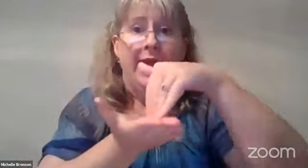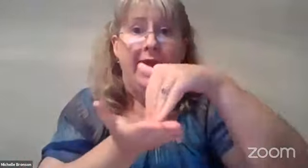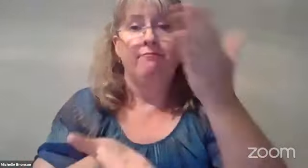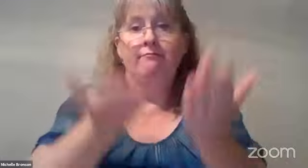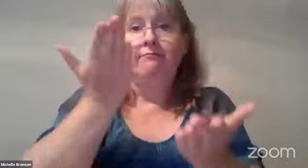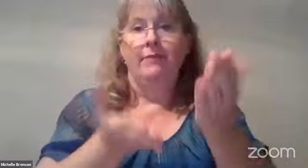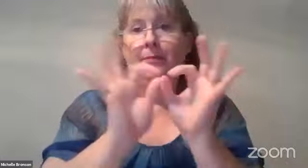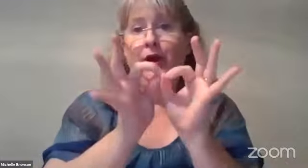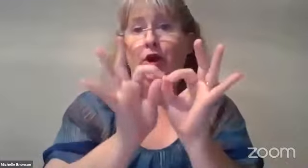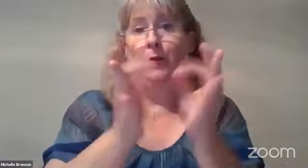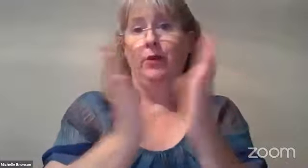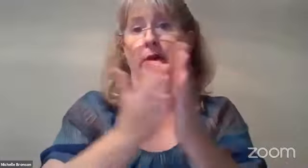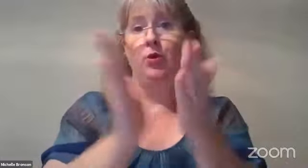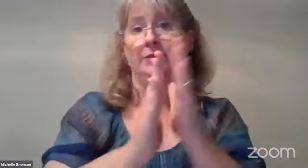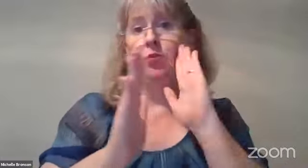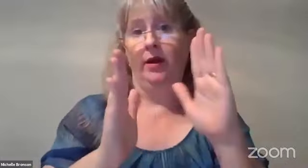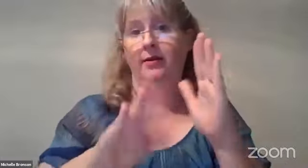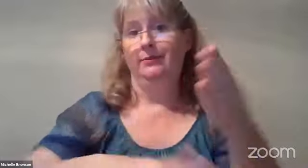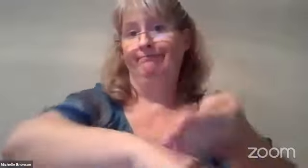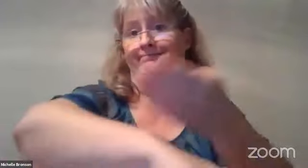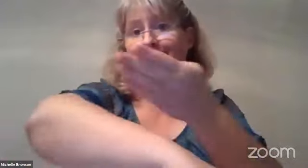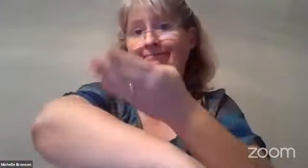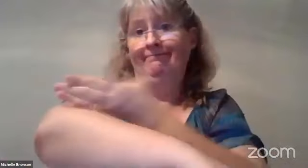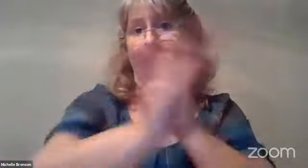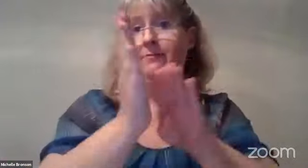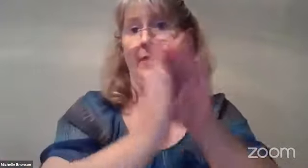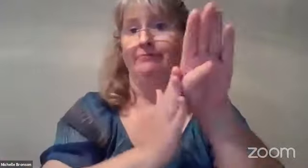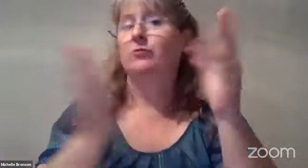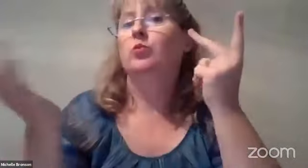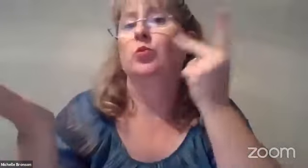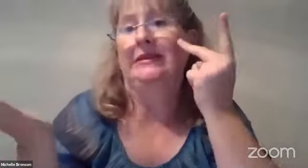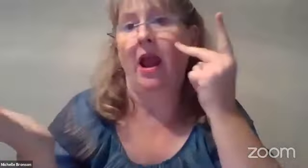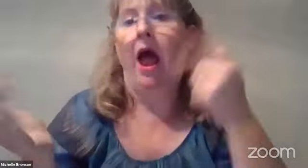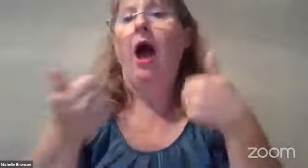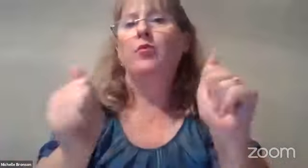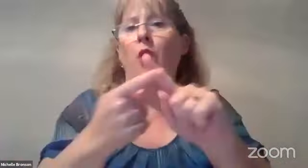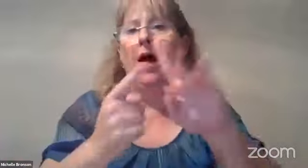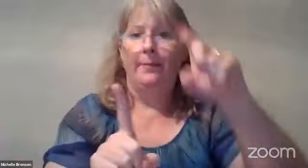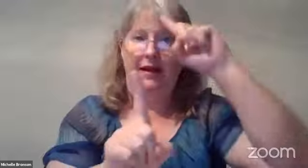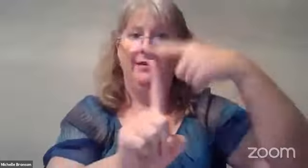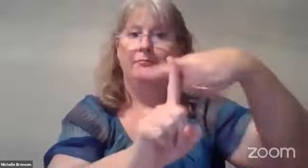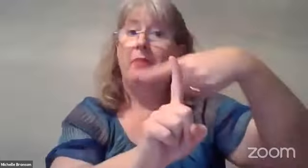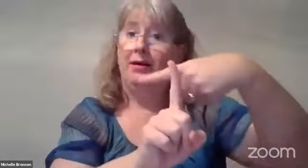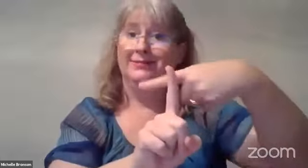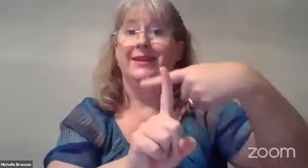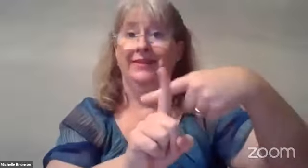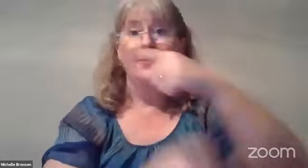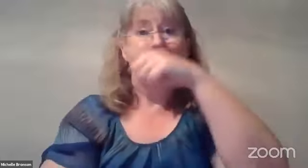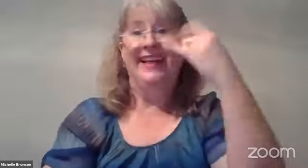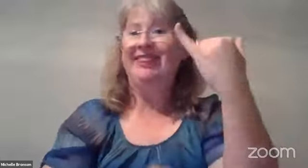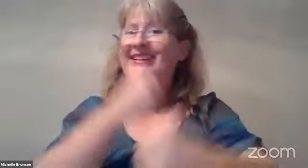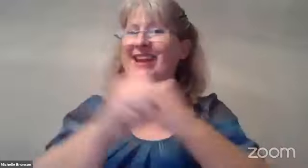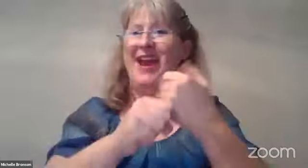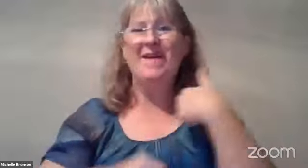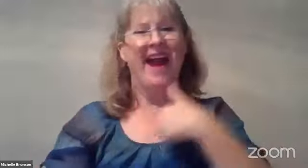state funds and hoping things that are opening now, hoping that will increase interpreting requests. So we're trying to be